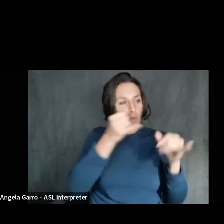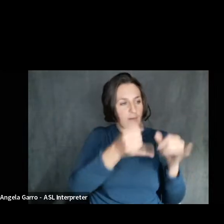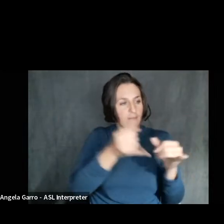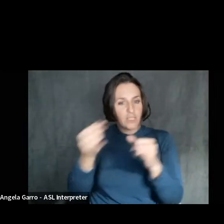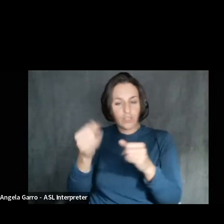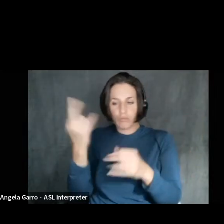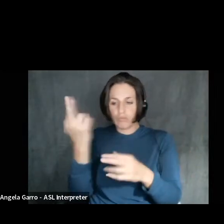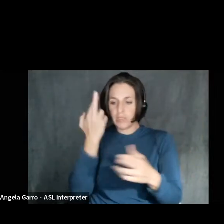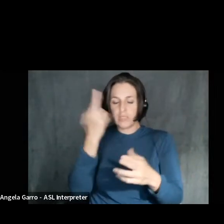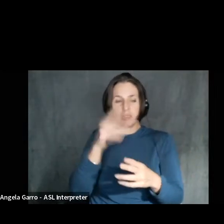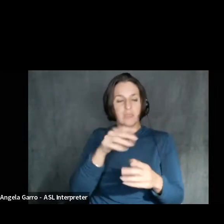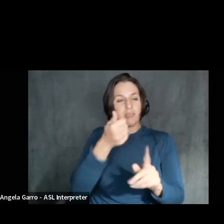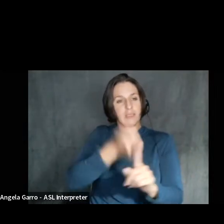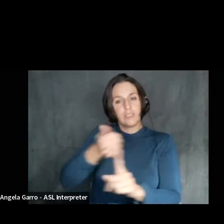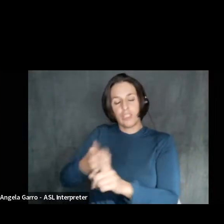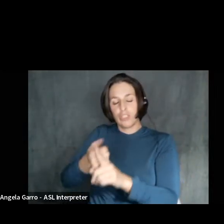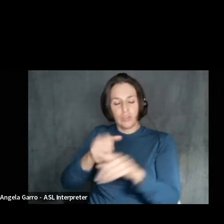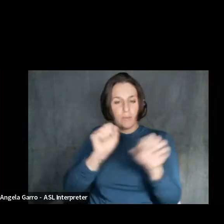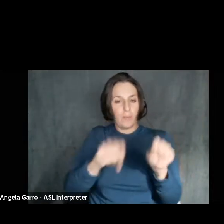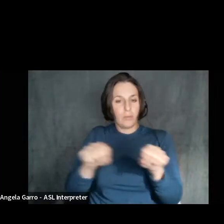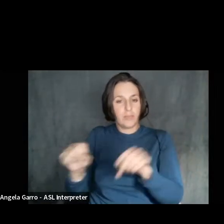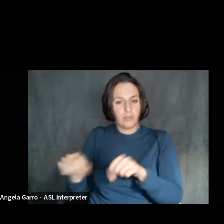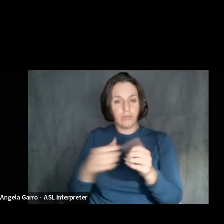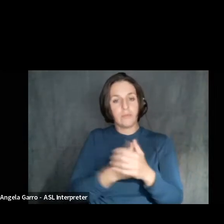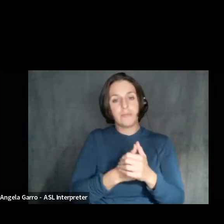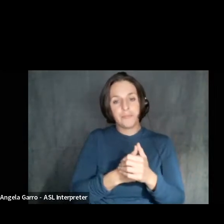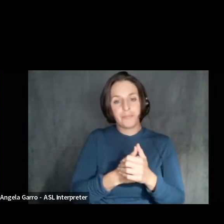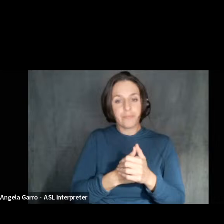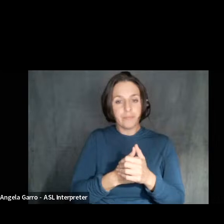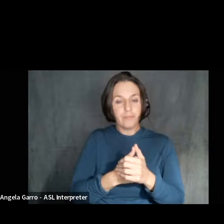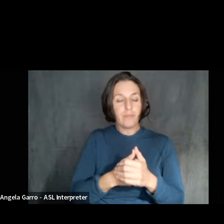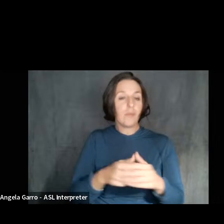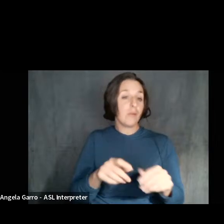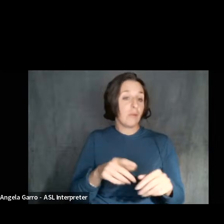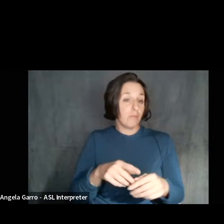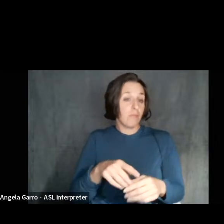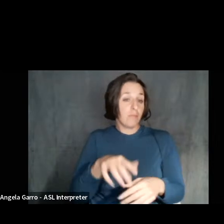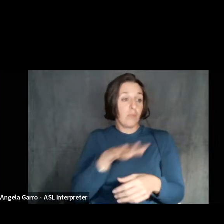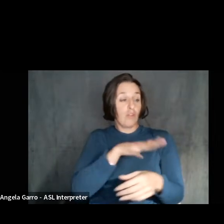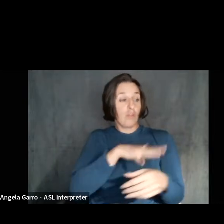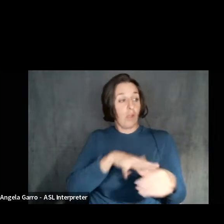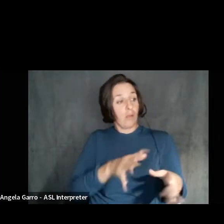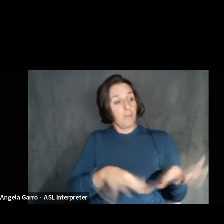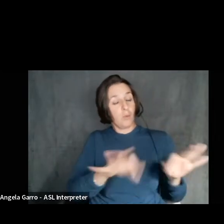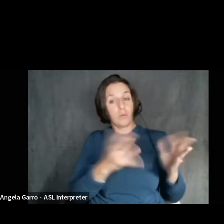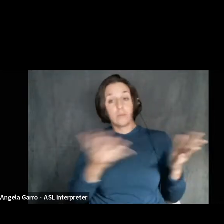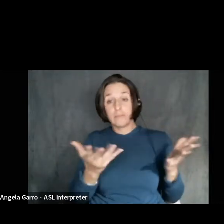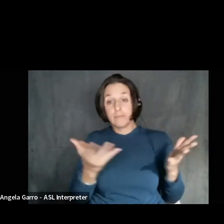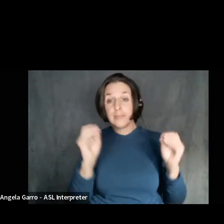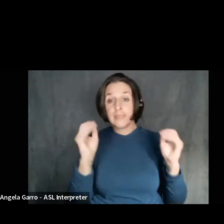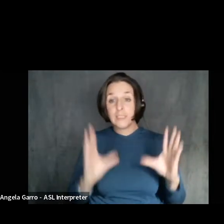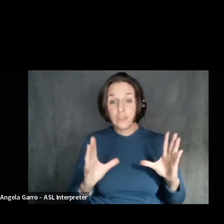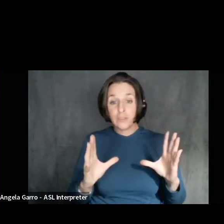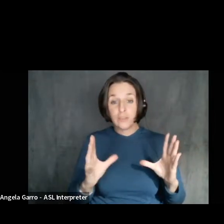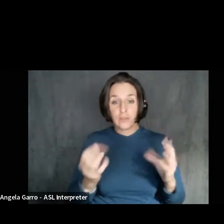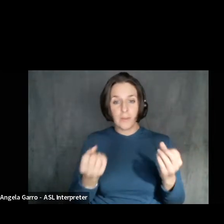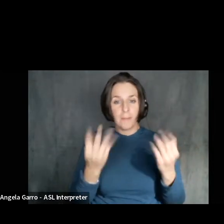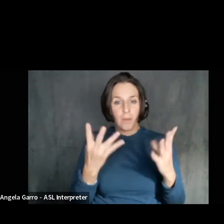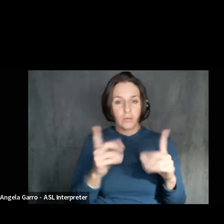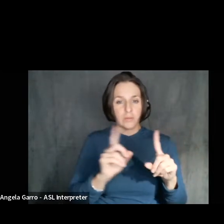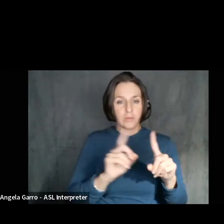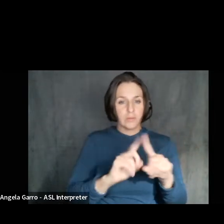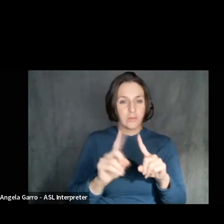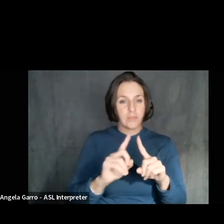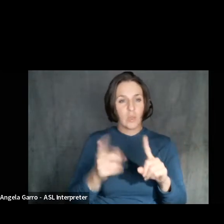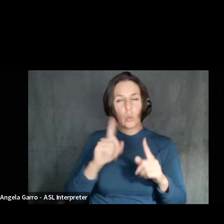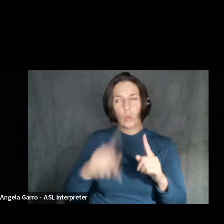her potentialities. It goes on to say around the importance of the teacher, of the multifarious, and in this district, when we